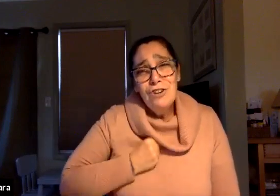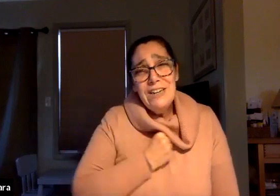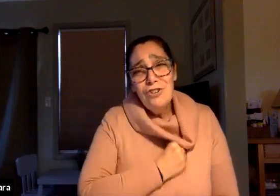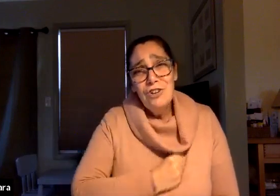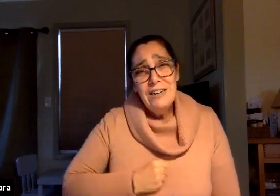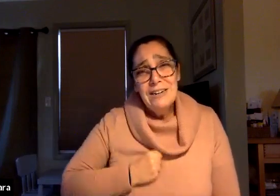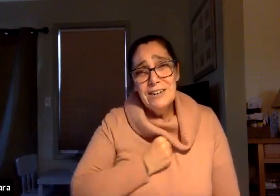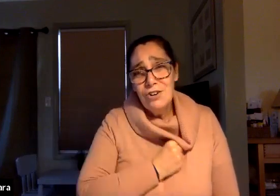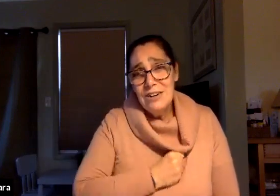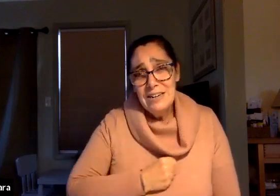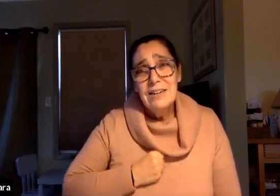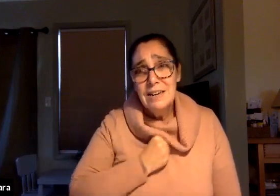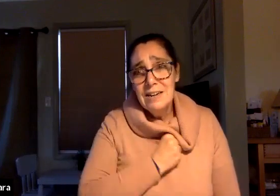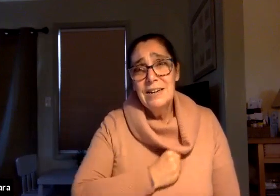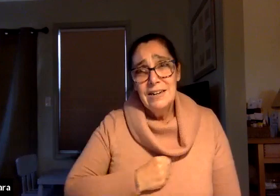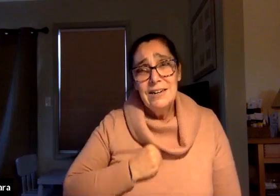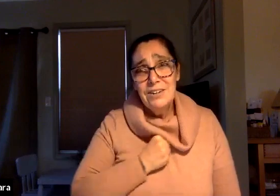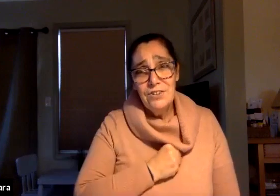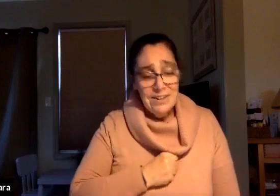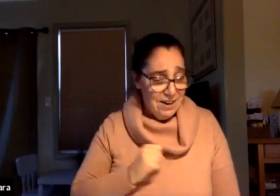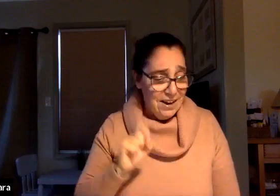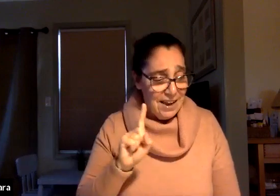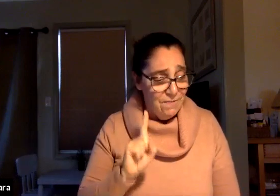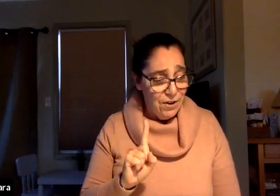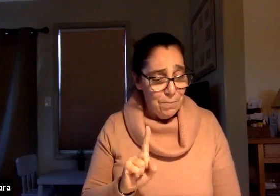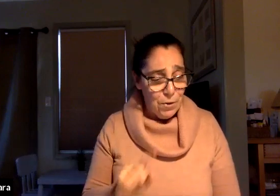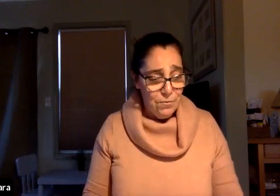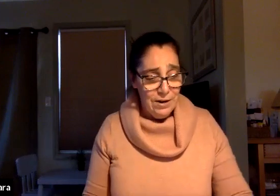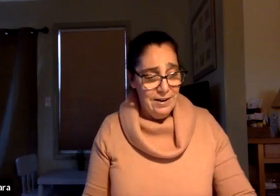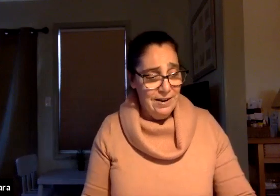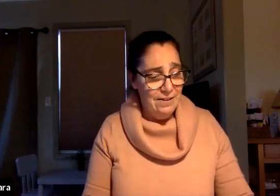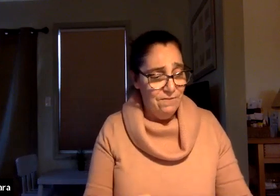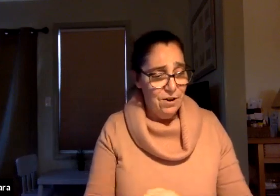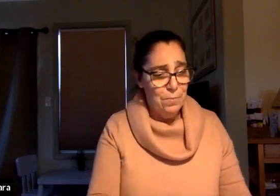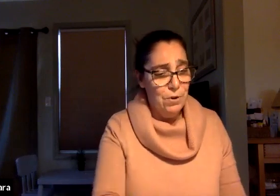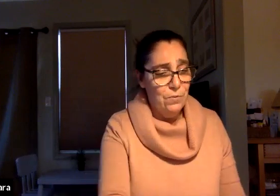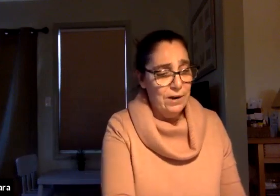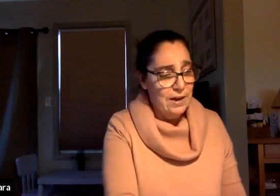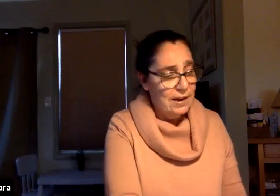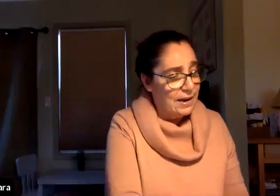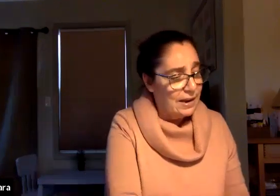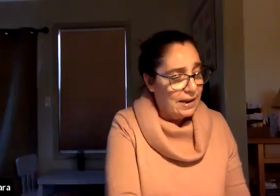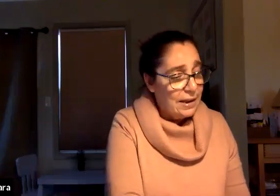sorry, sorry, sorry. Sorry. Again, a very important one. Very important one.